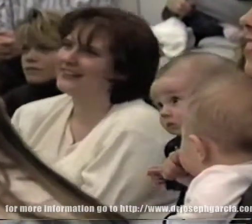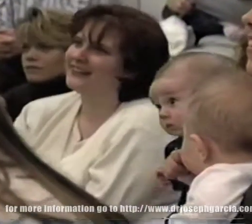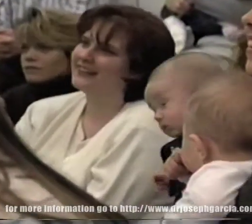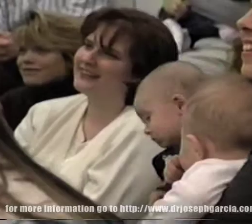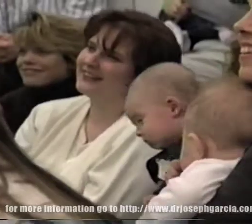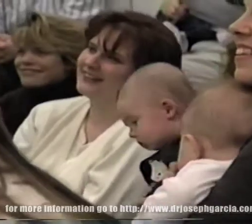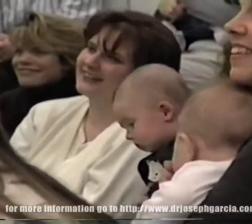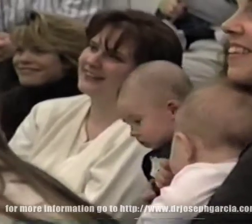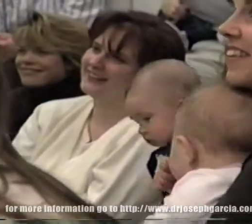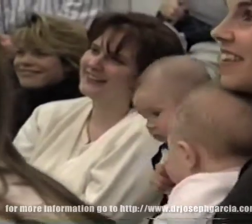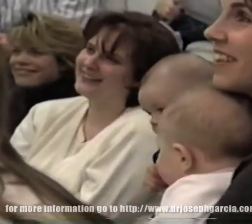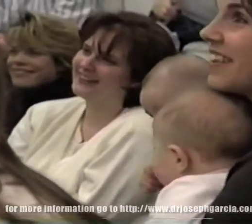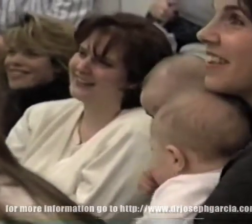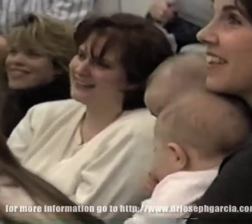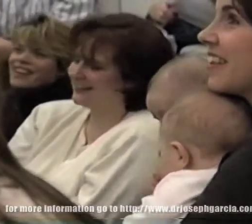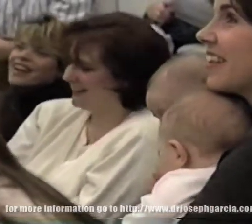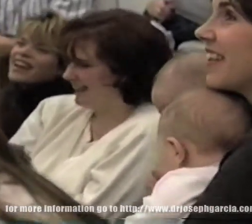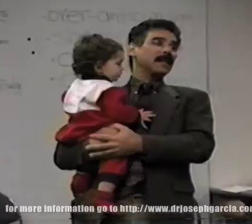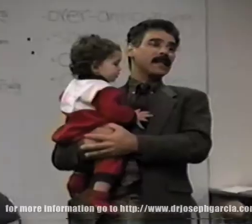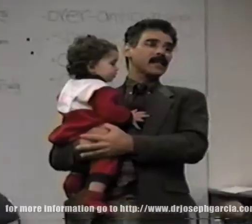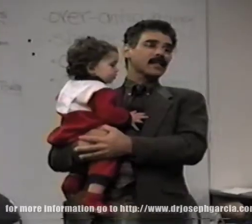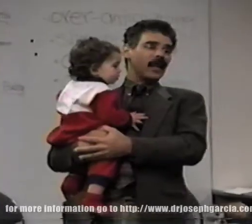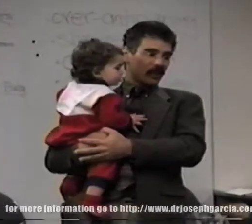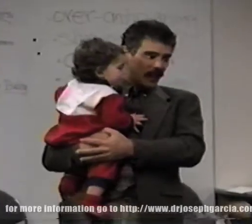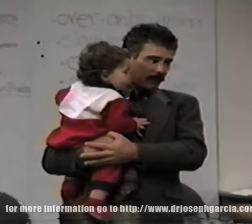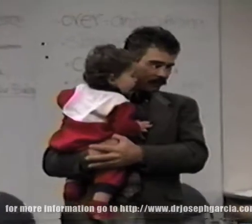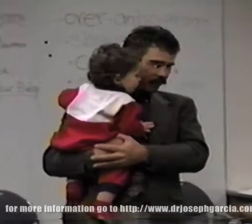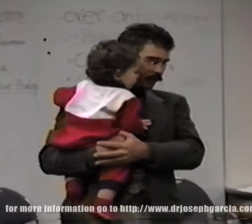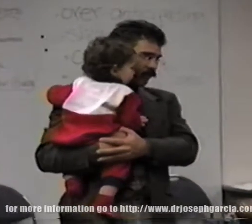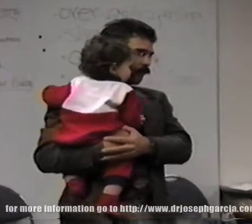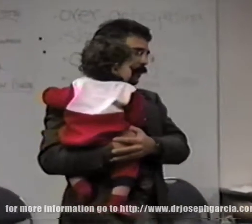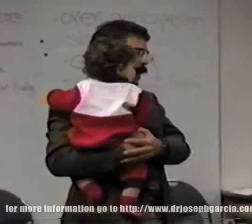He reckons the optimum age to start teaching your baby is around 8